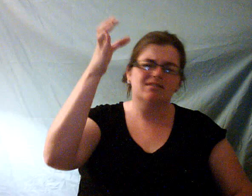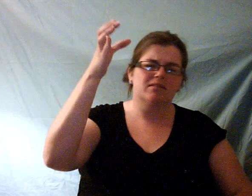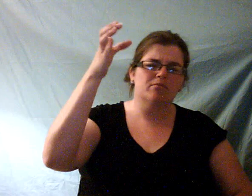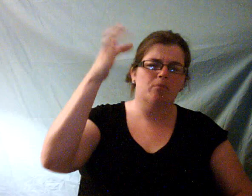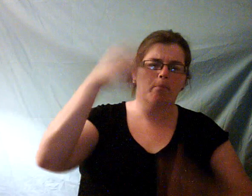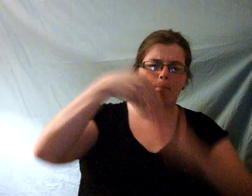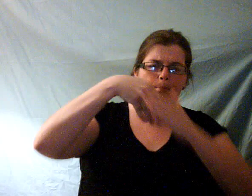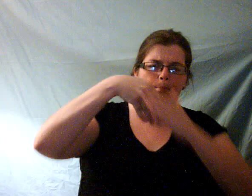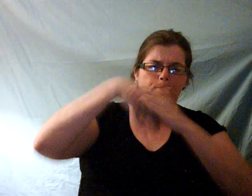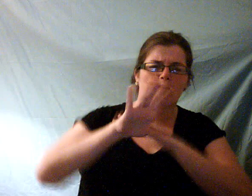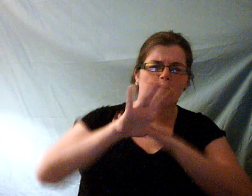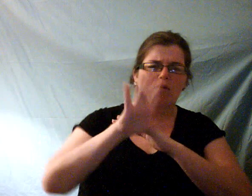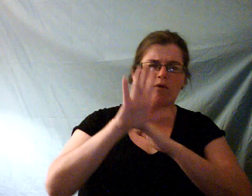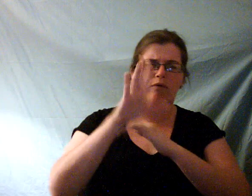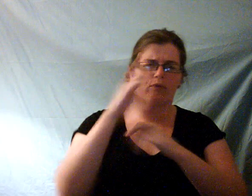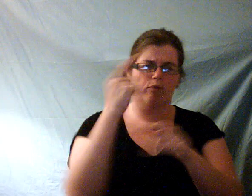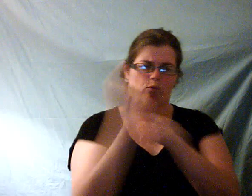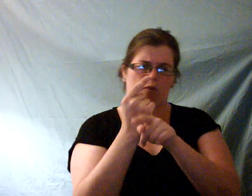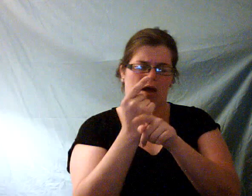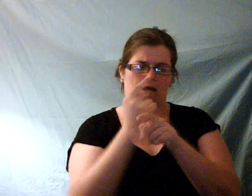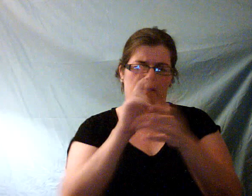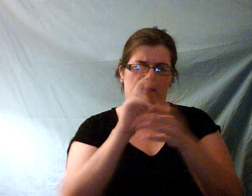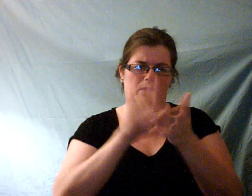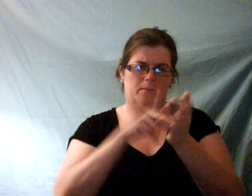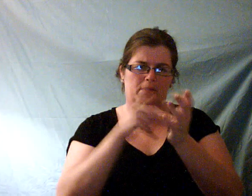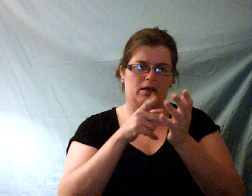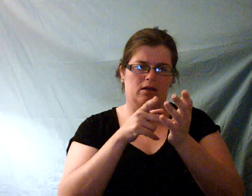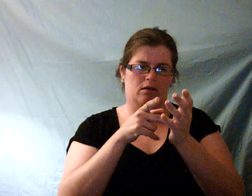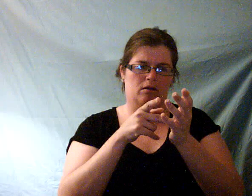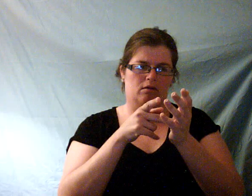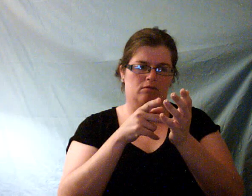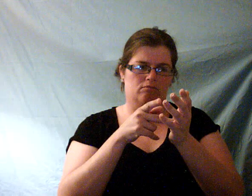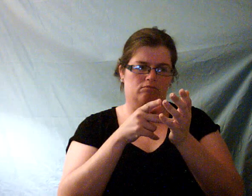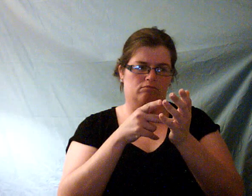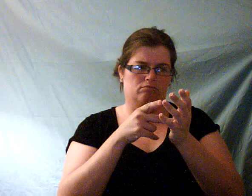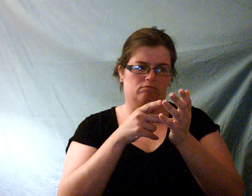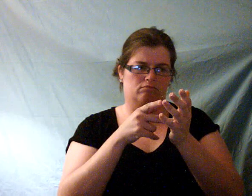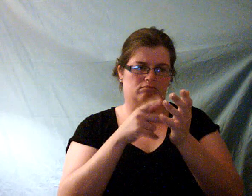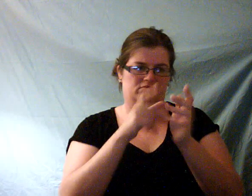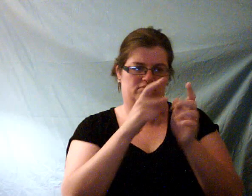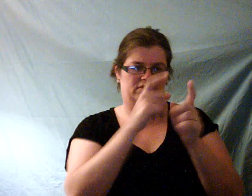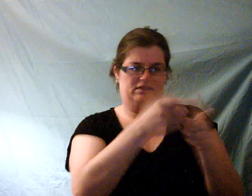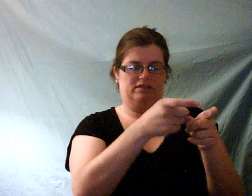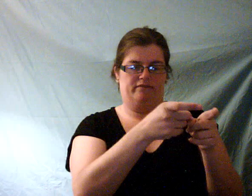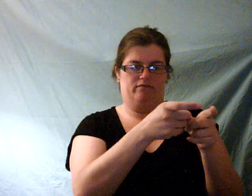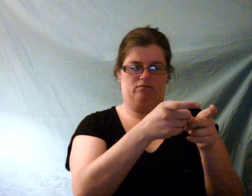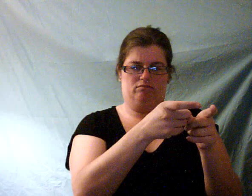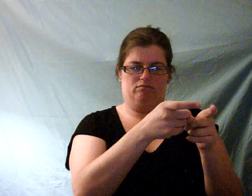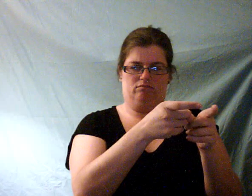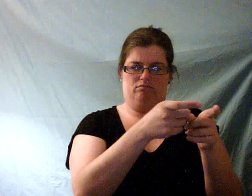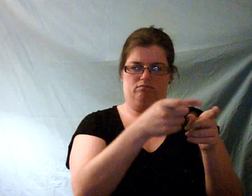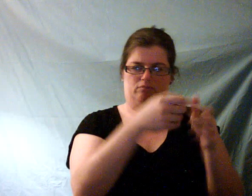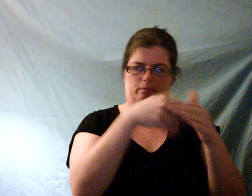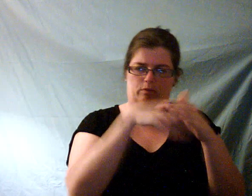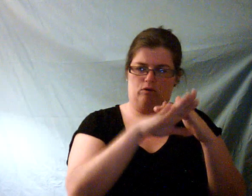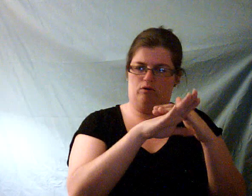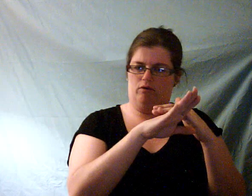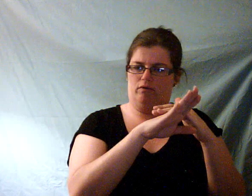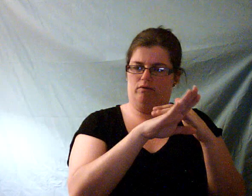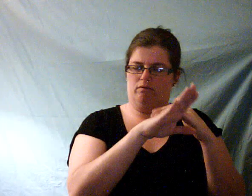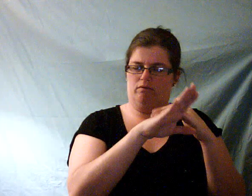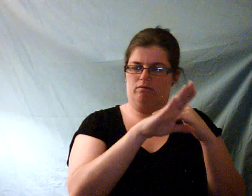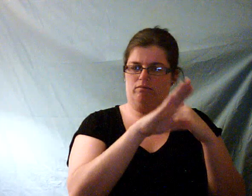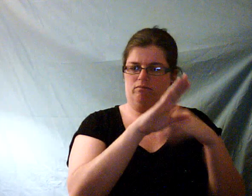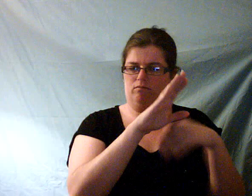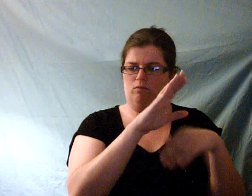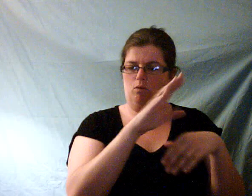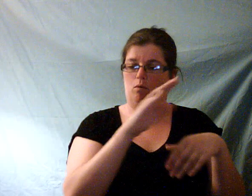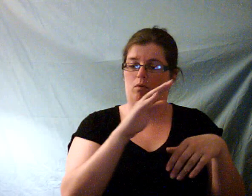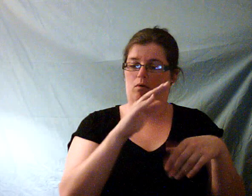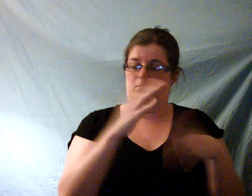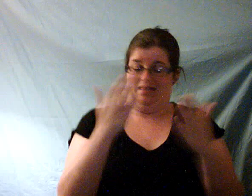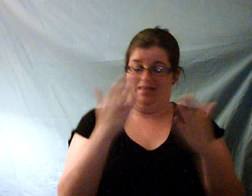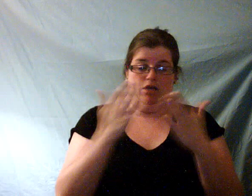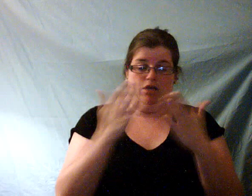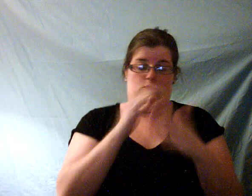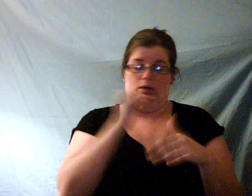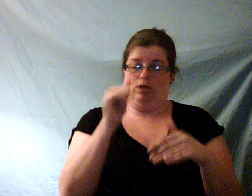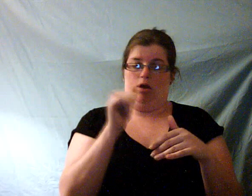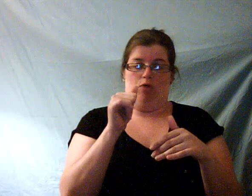here, and they often feel treated very shabbily because we don't treat people differently based on their last name or who